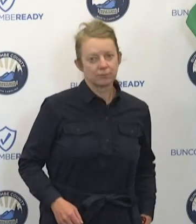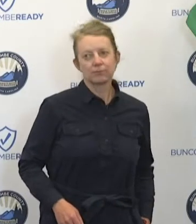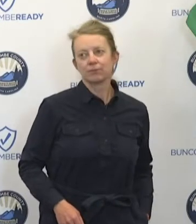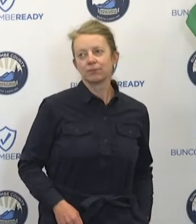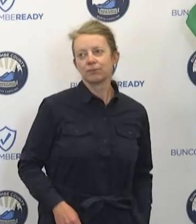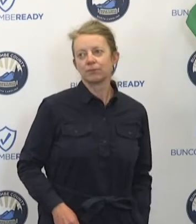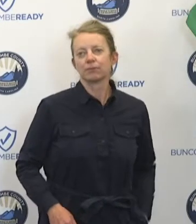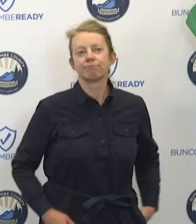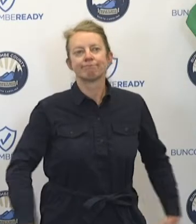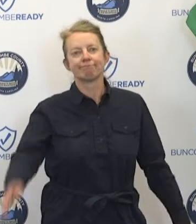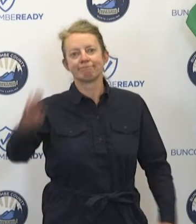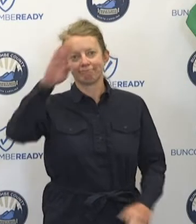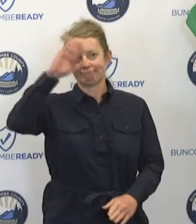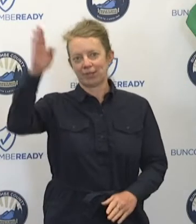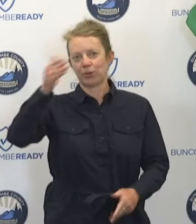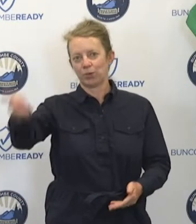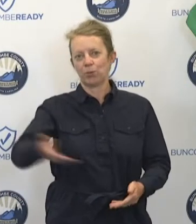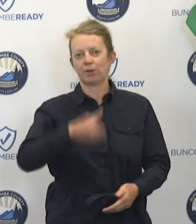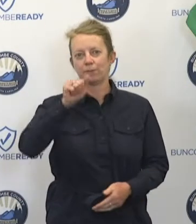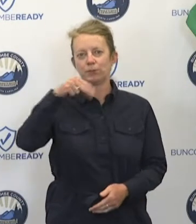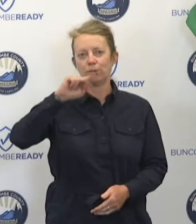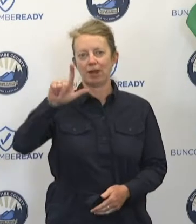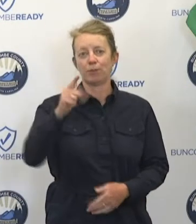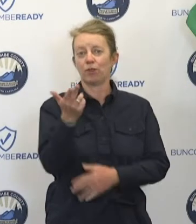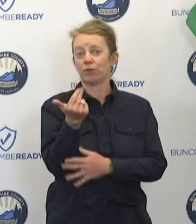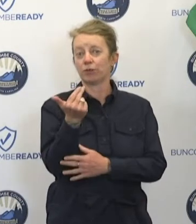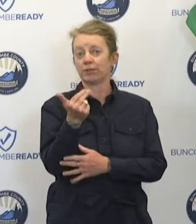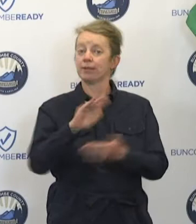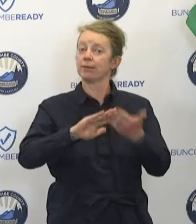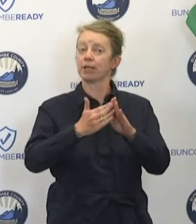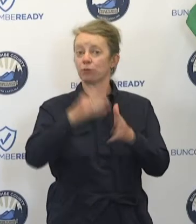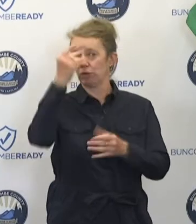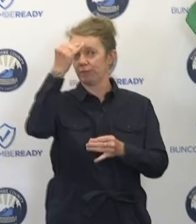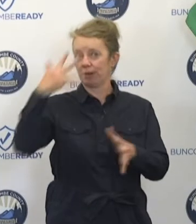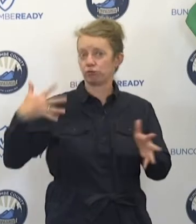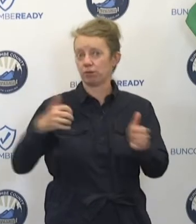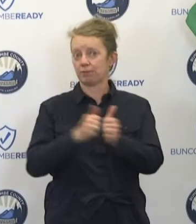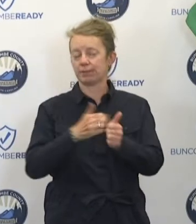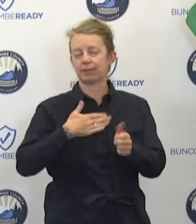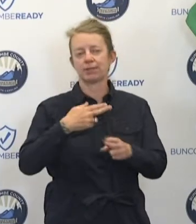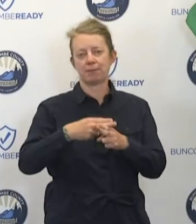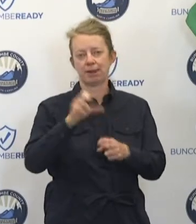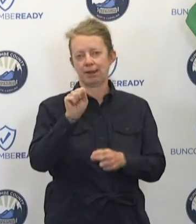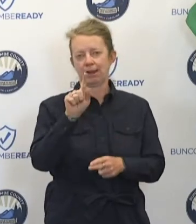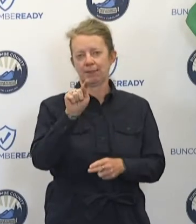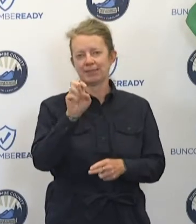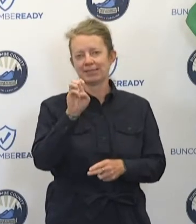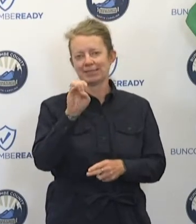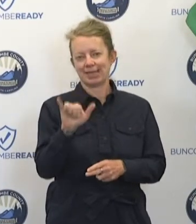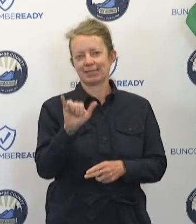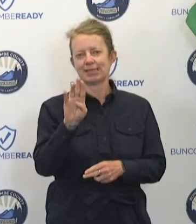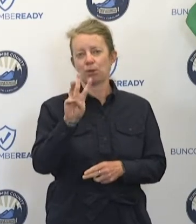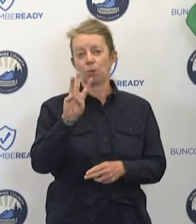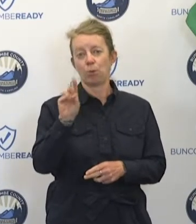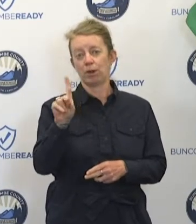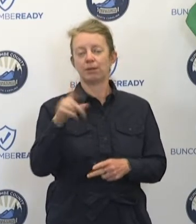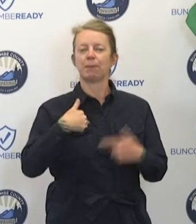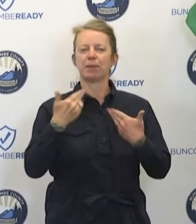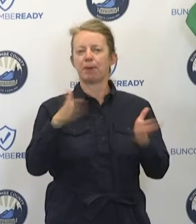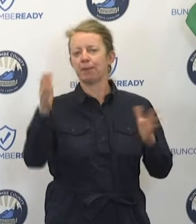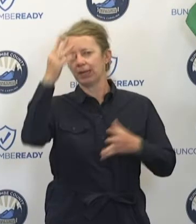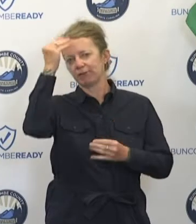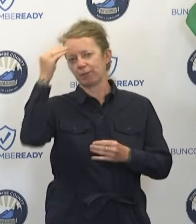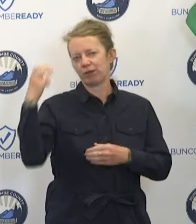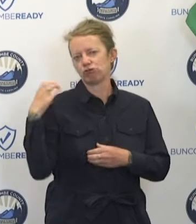Hello, and welcome to the April 13th community update. My name is Stacy Wood, and I'm a public information officer here